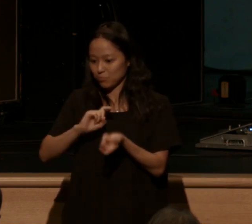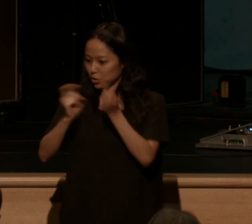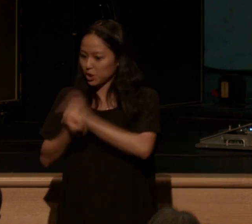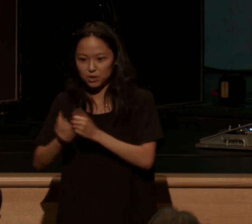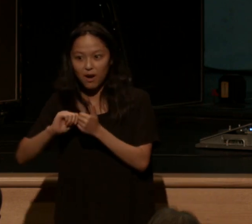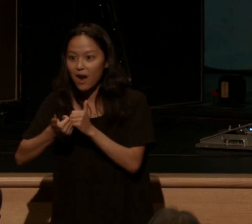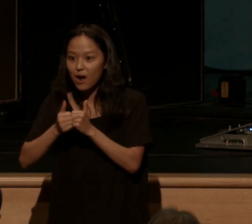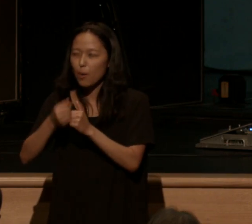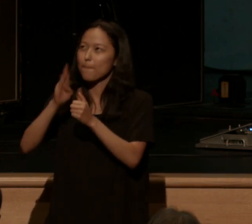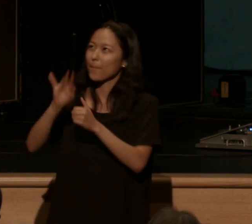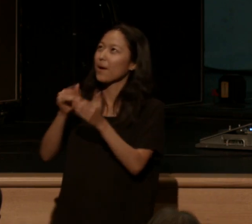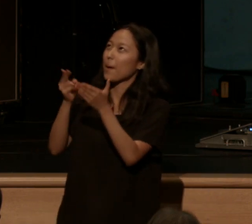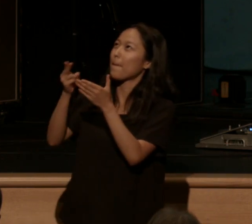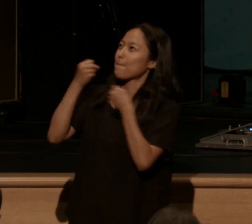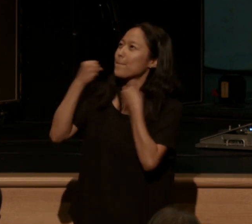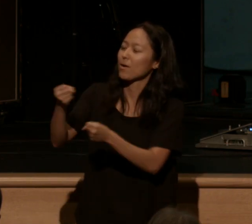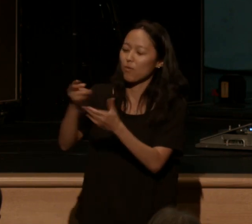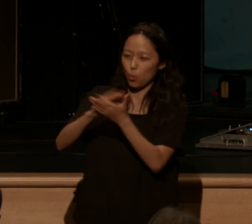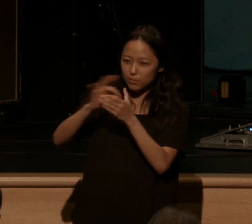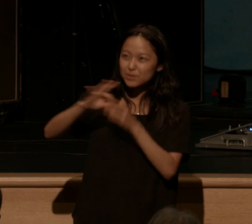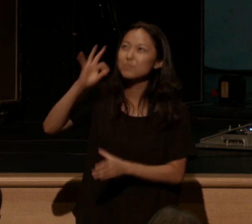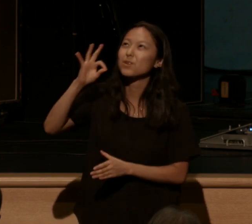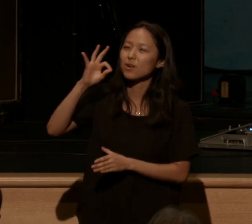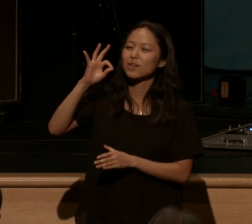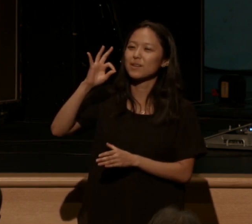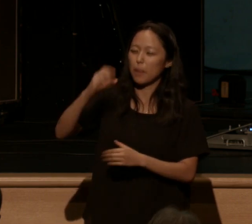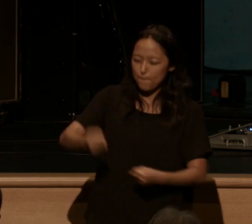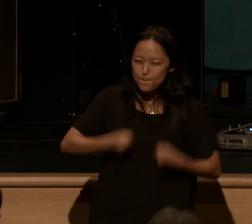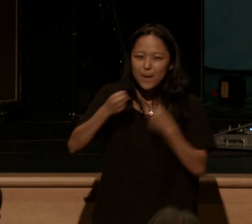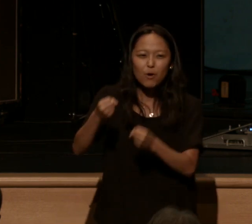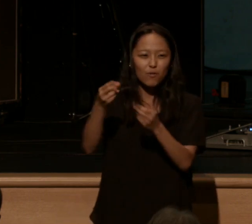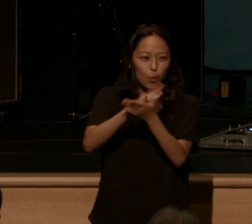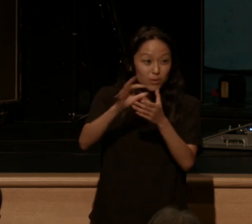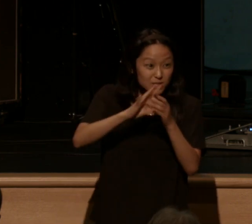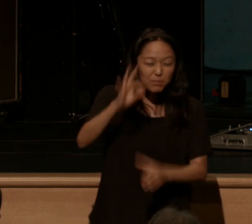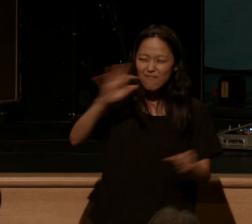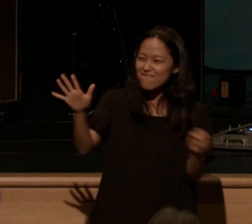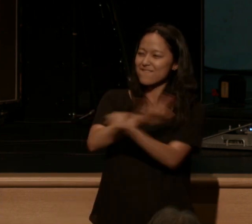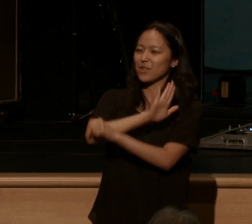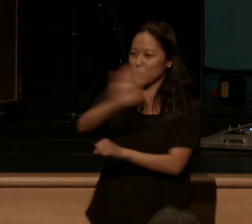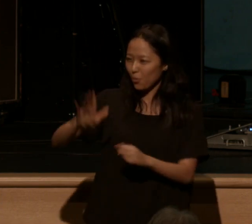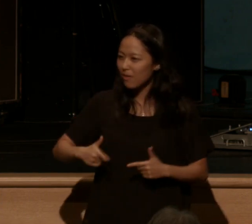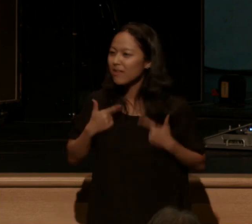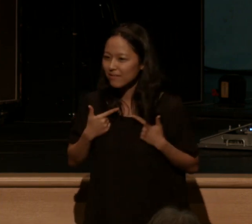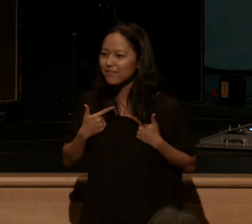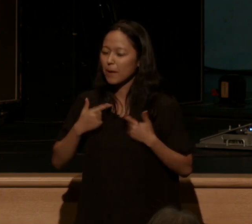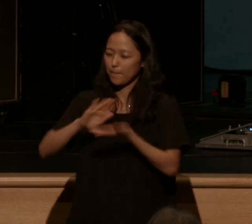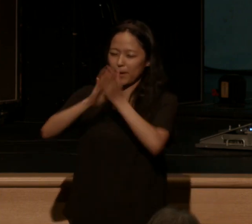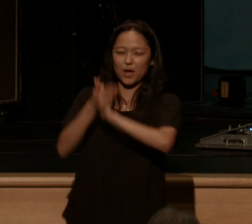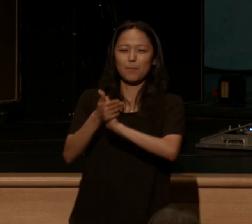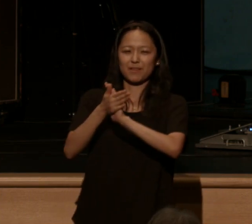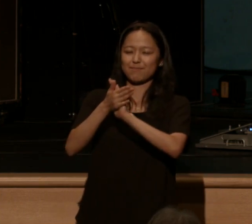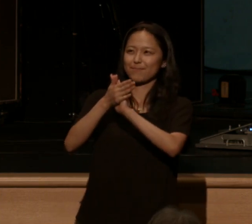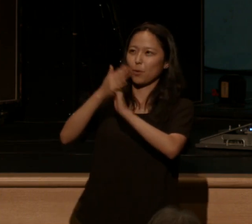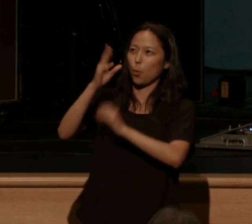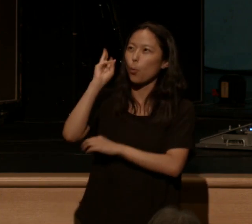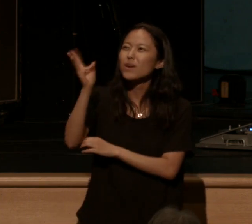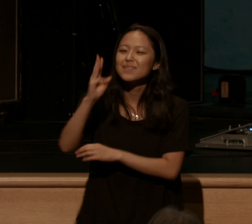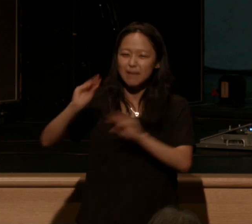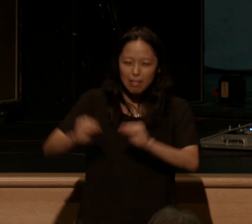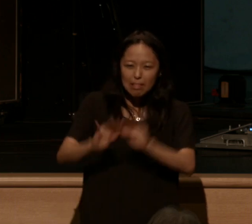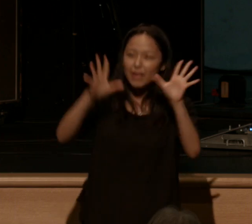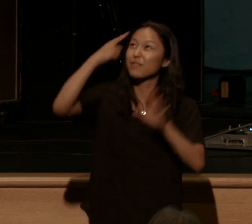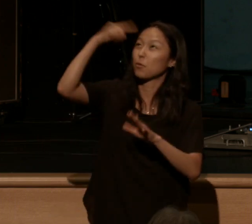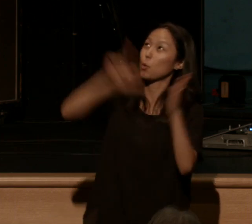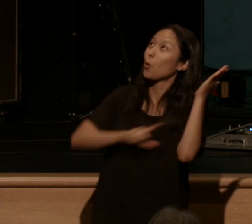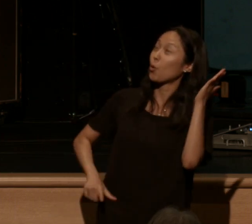Holy Spirit. My call to endure, the power of the Holy Spirit again filling my life and then being a witness and a light for the